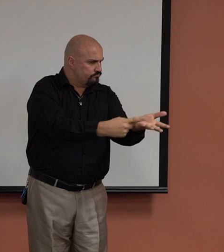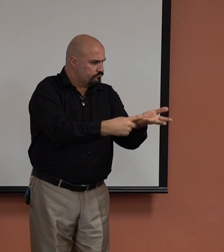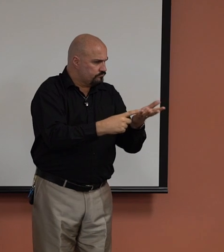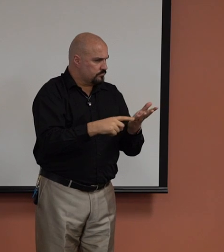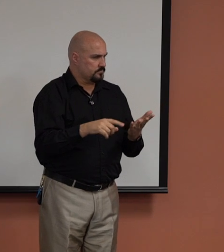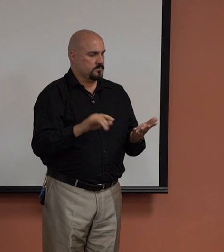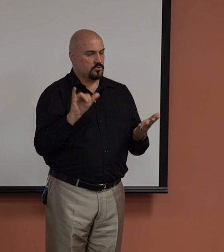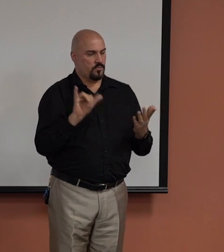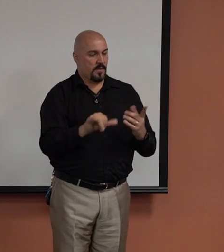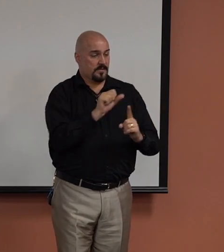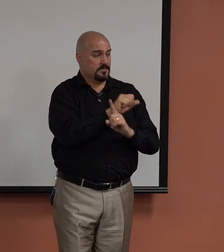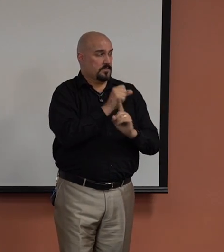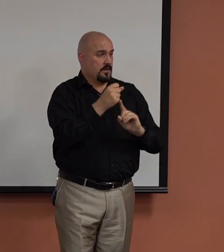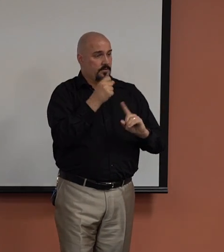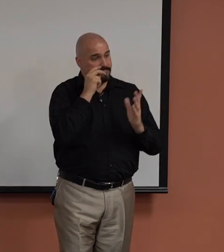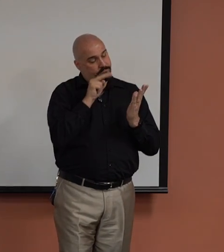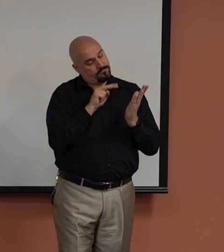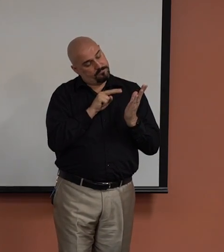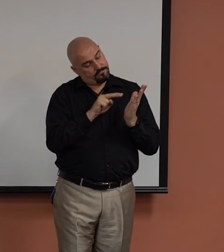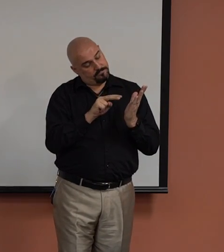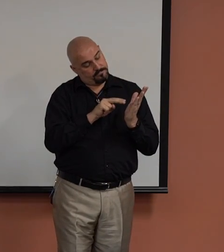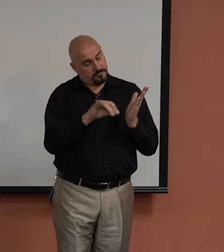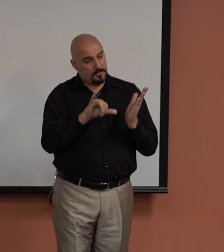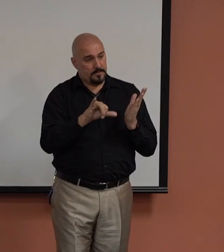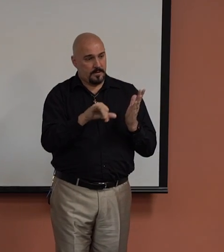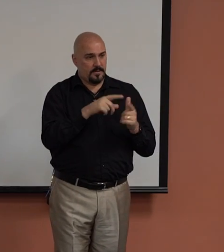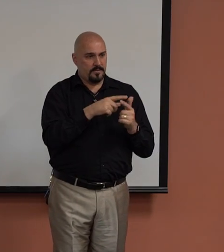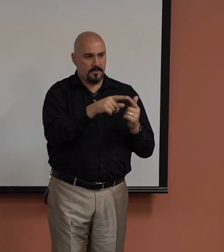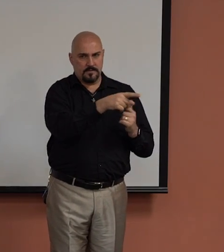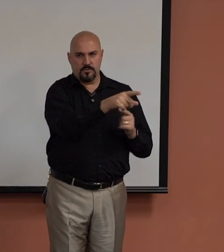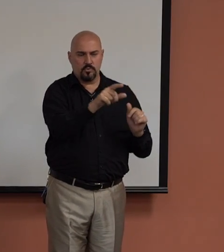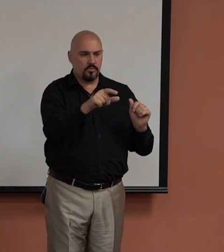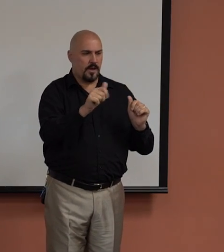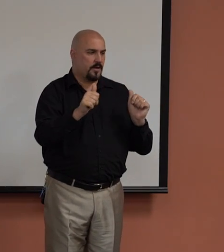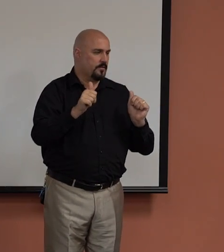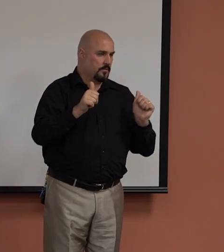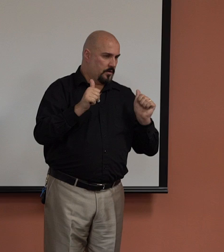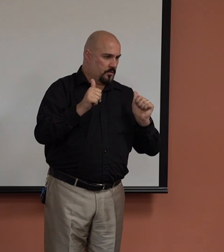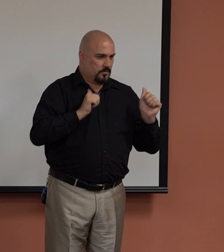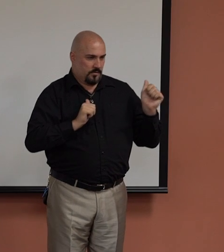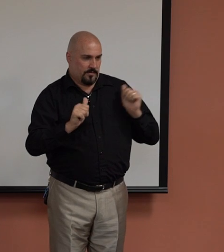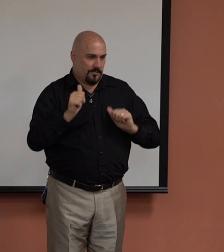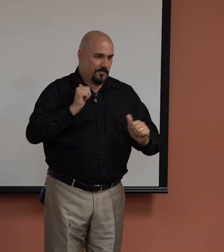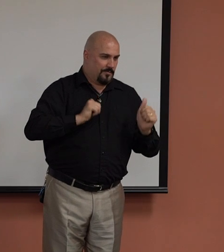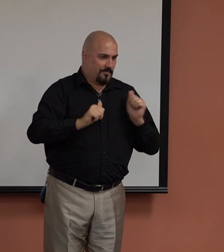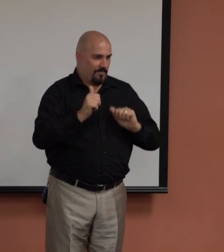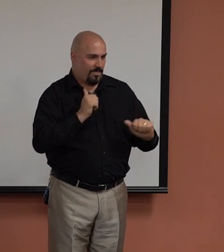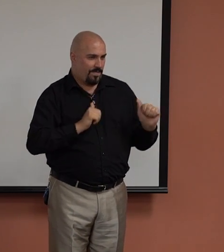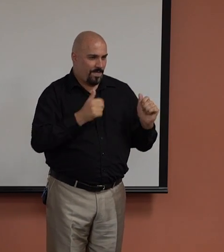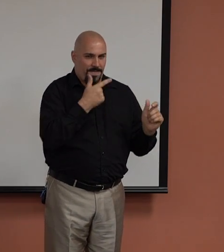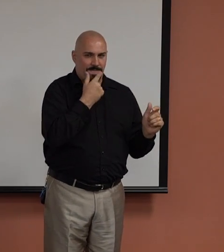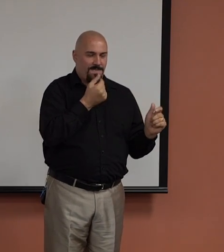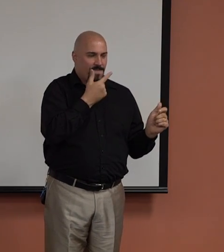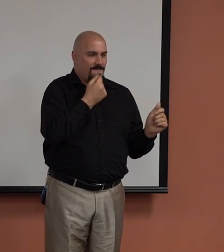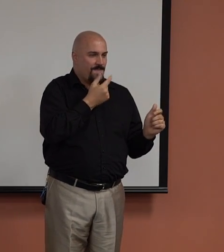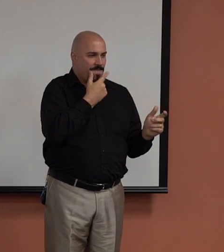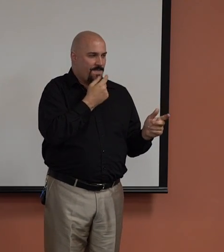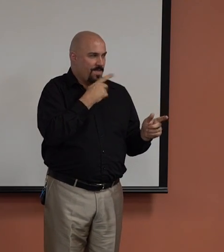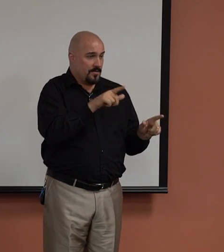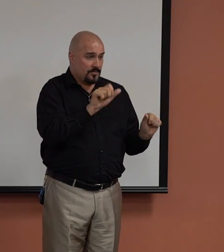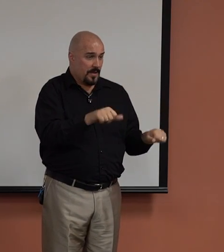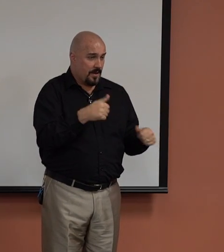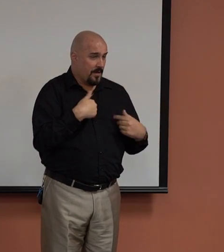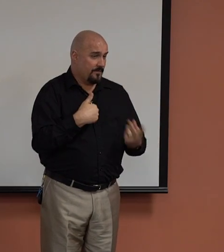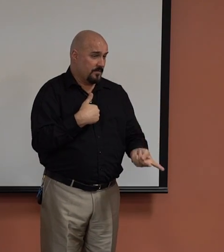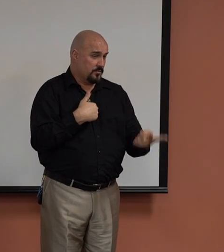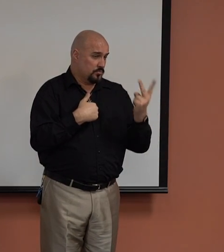that over briefly and then play it out. And what you can do is you can have two people, one person who